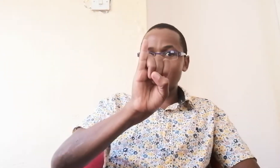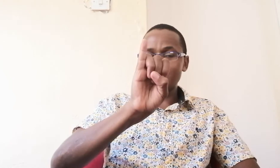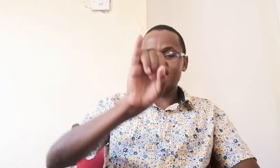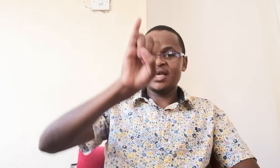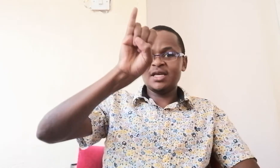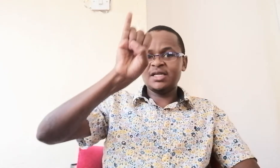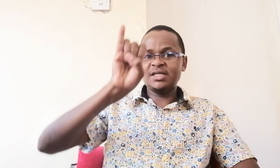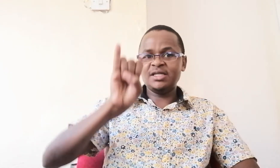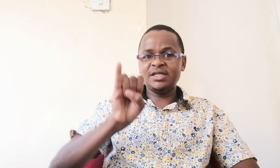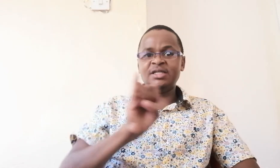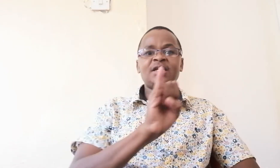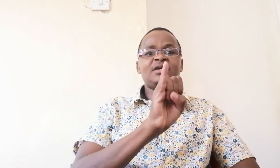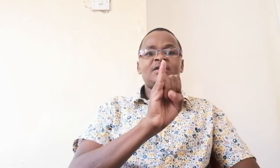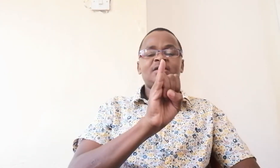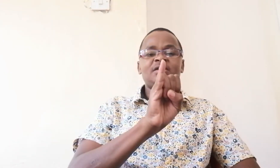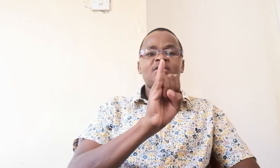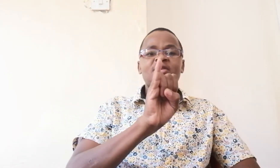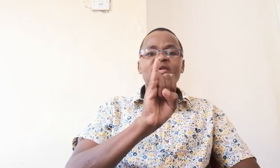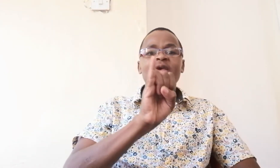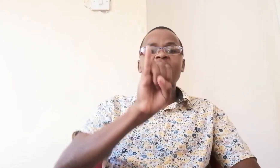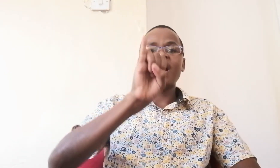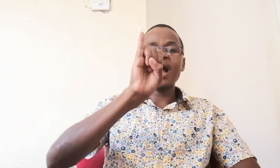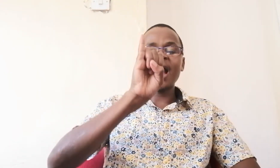I, J,